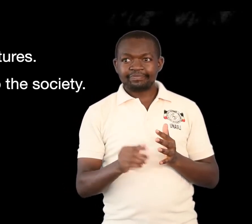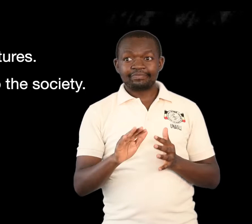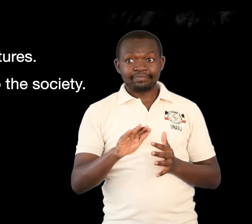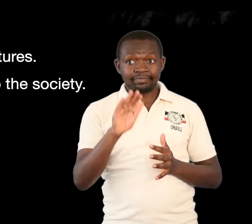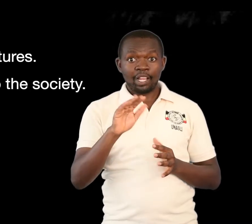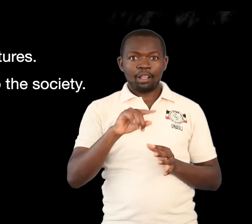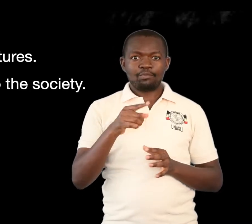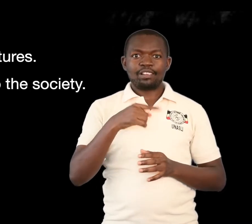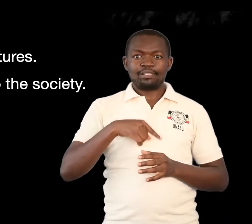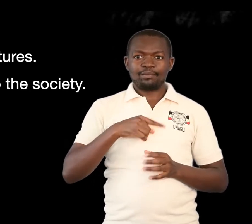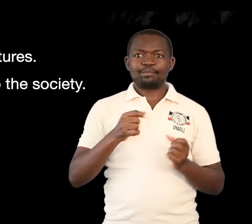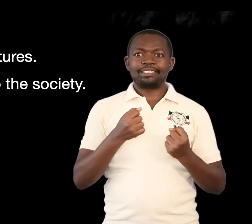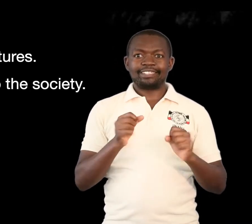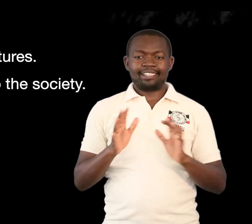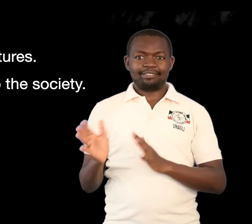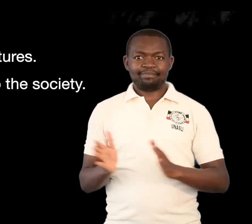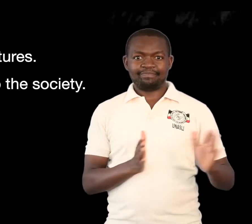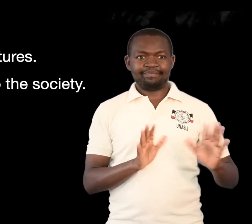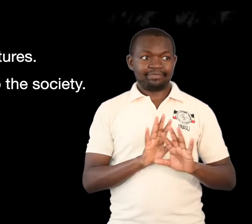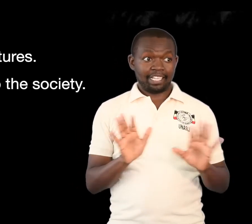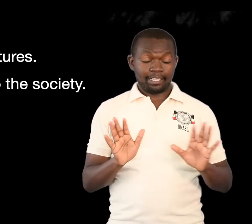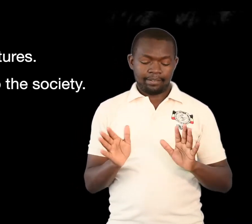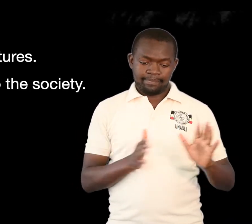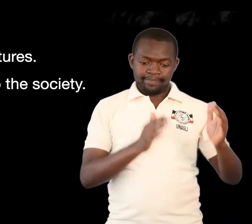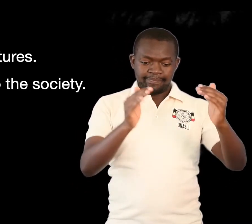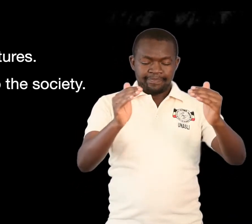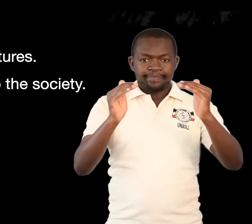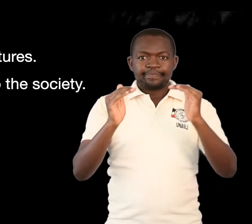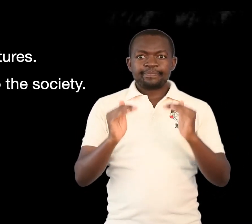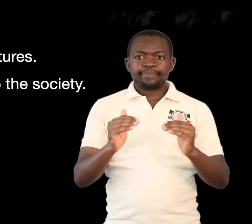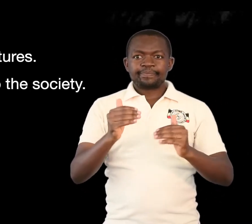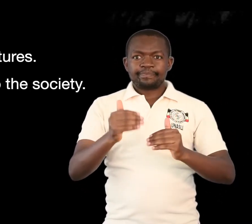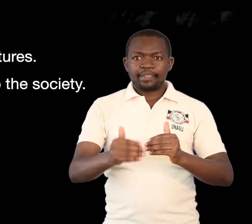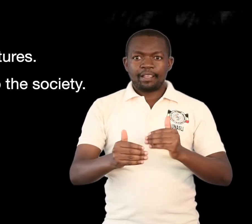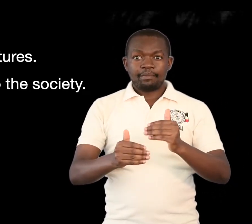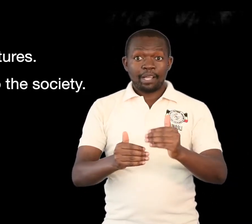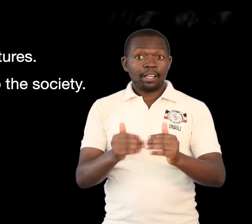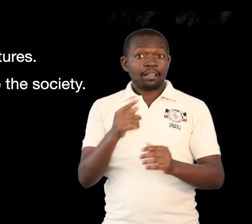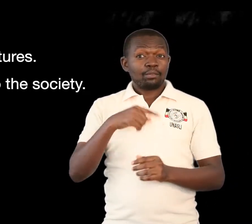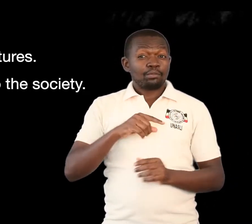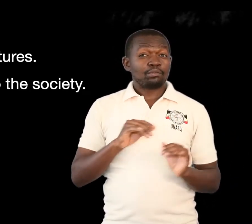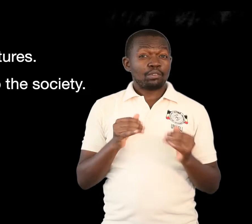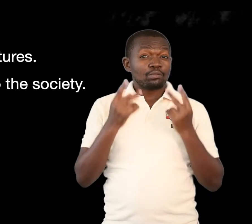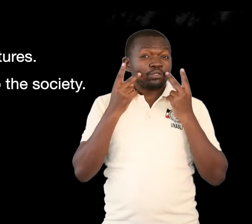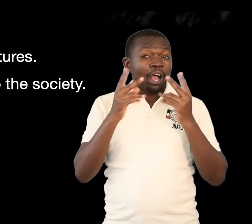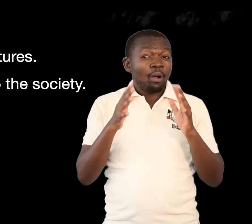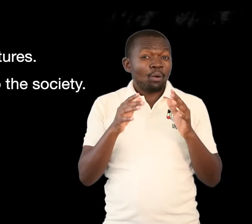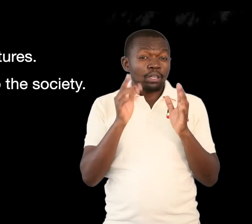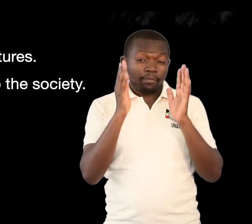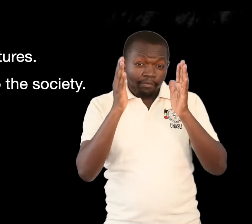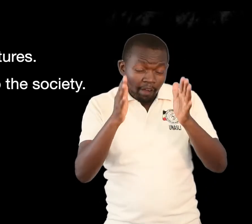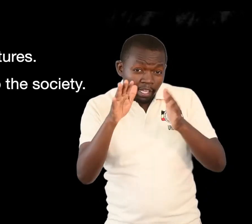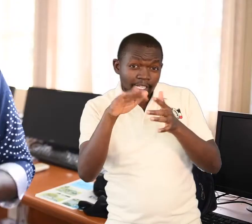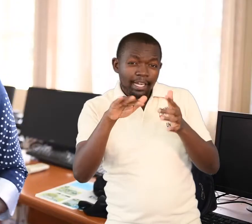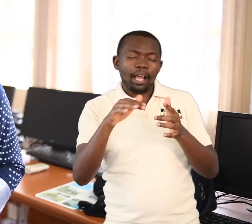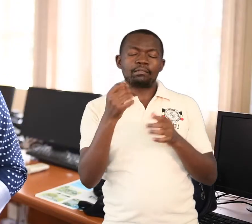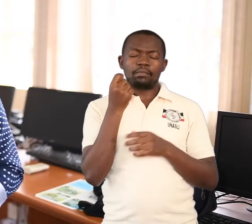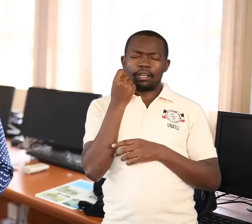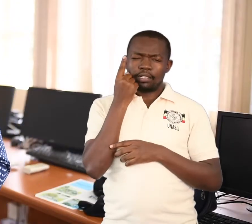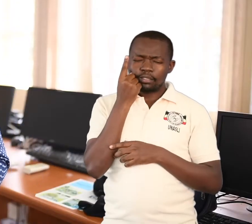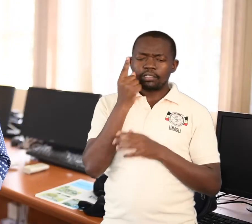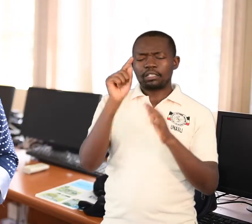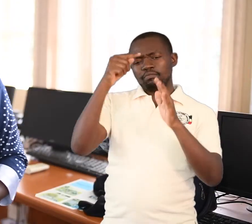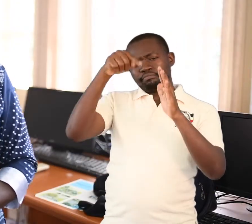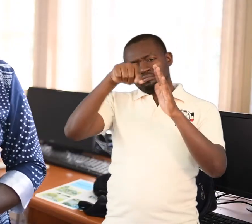when we are done with this session. Let's continue. We are trying to look at this area, appreciating art and design.